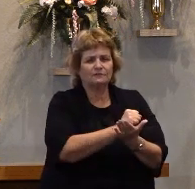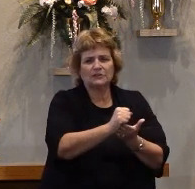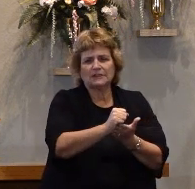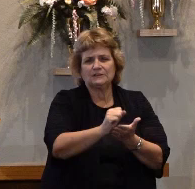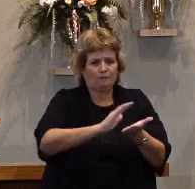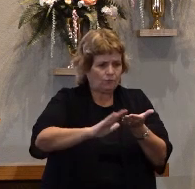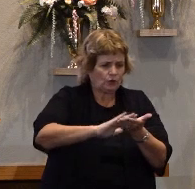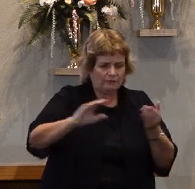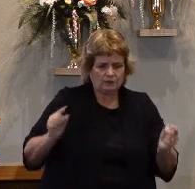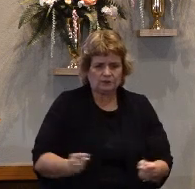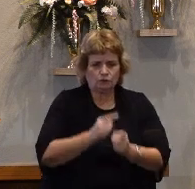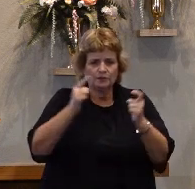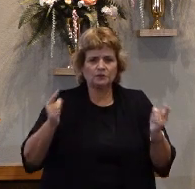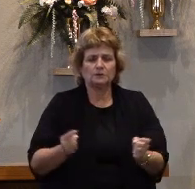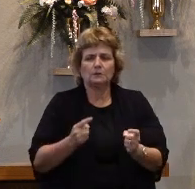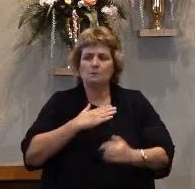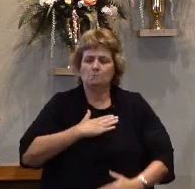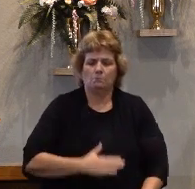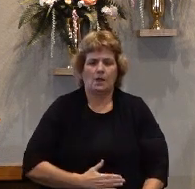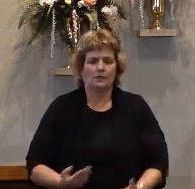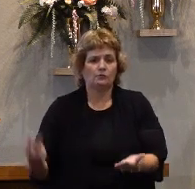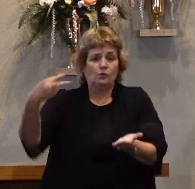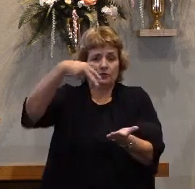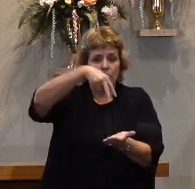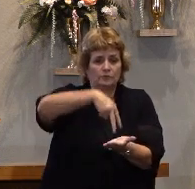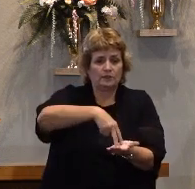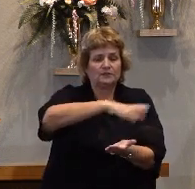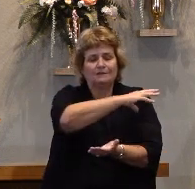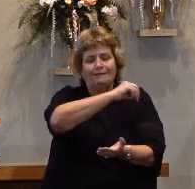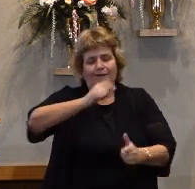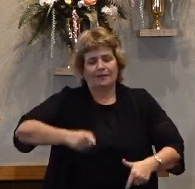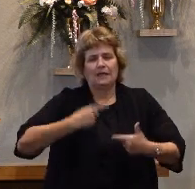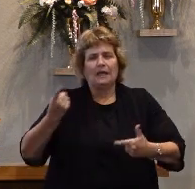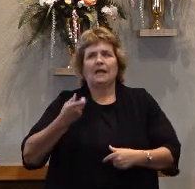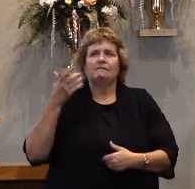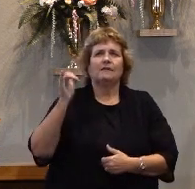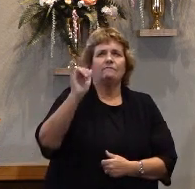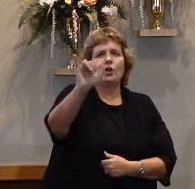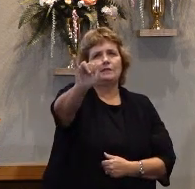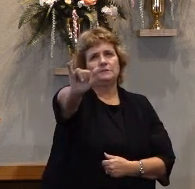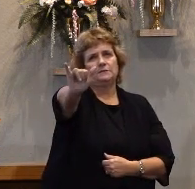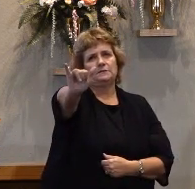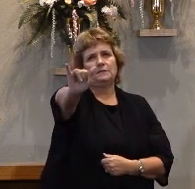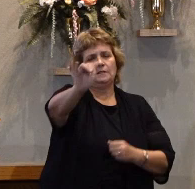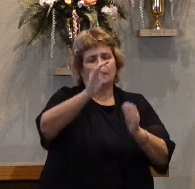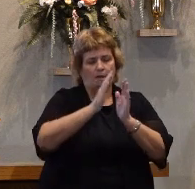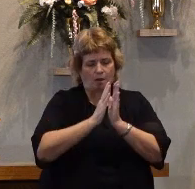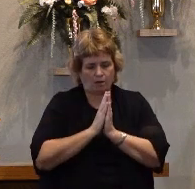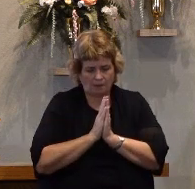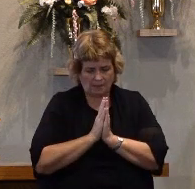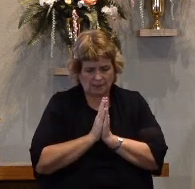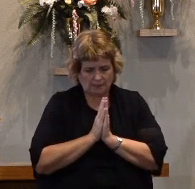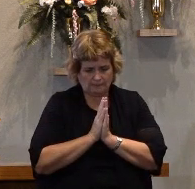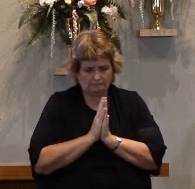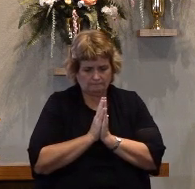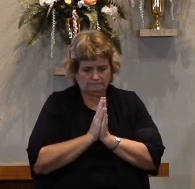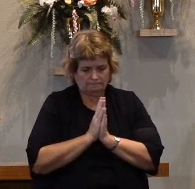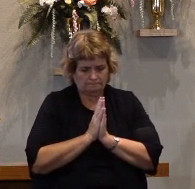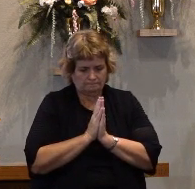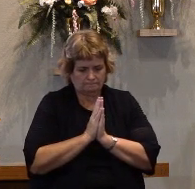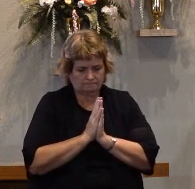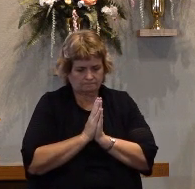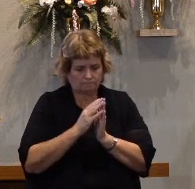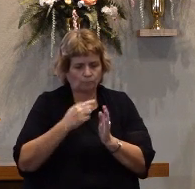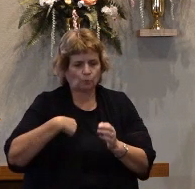of sins, the resurrection of the body, and the life everlasting. Amen."